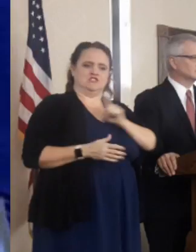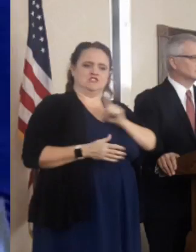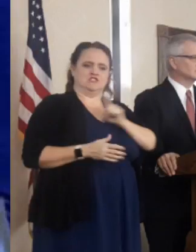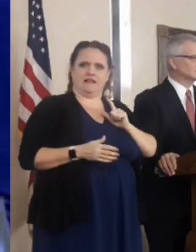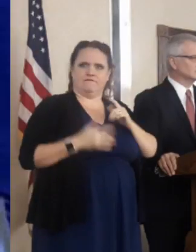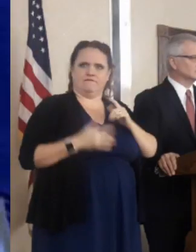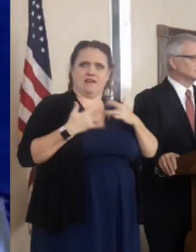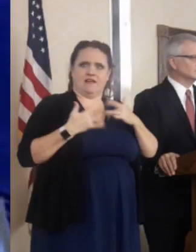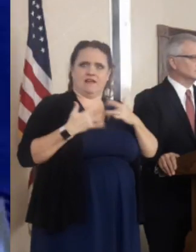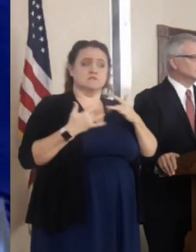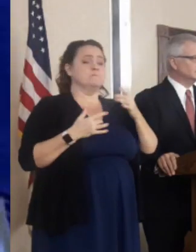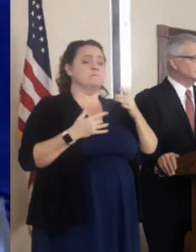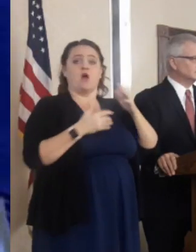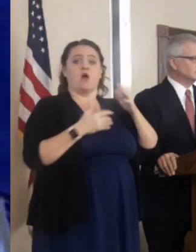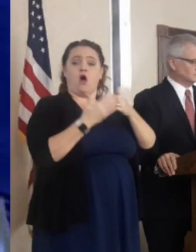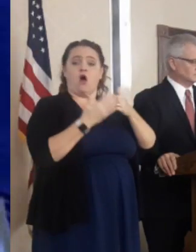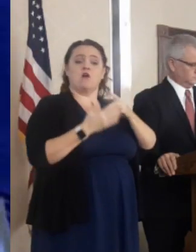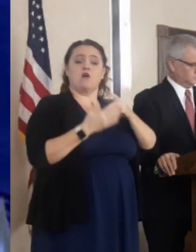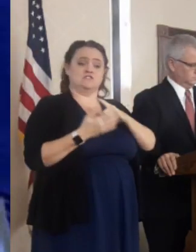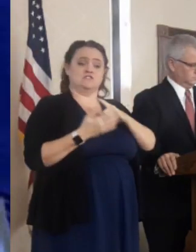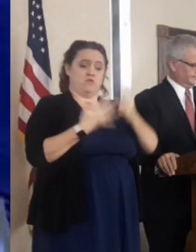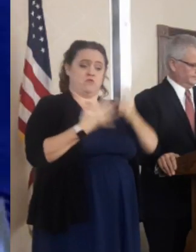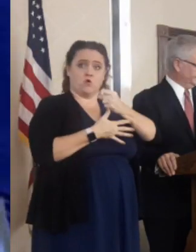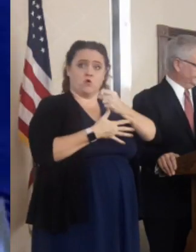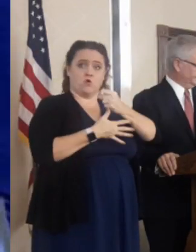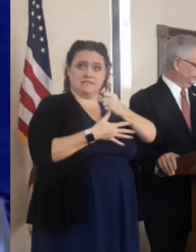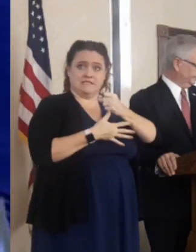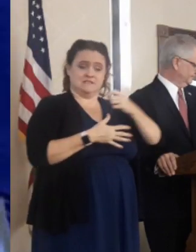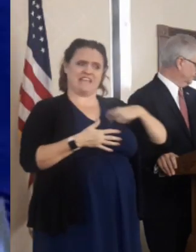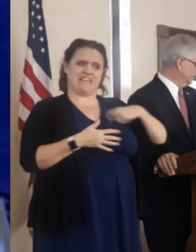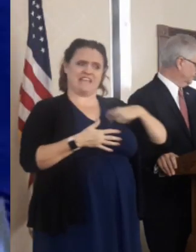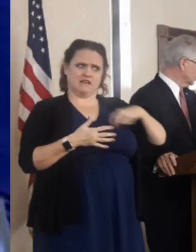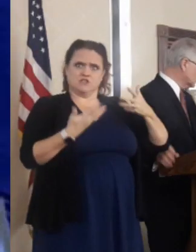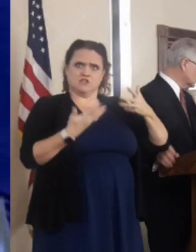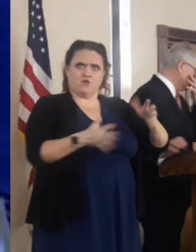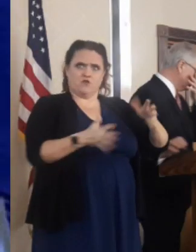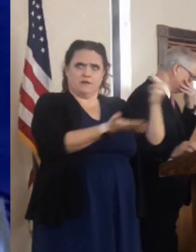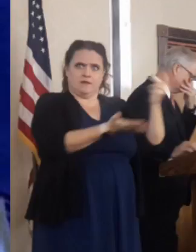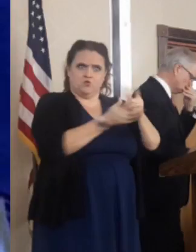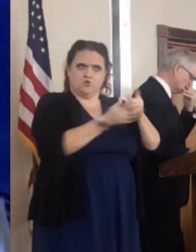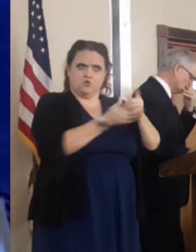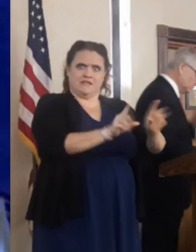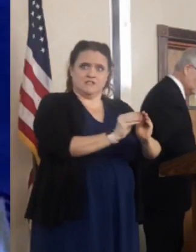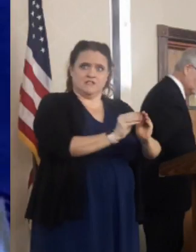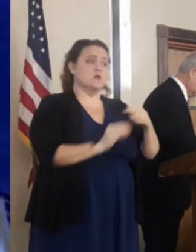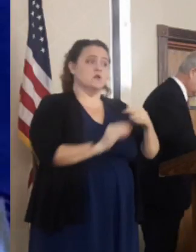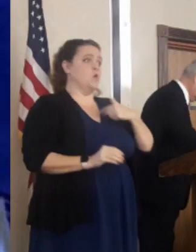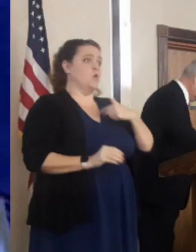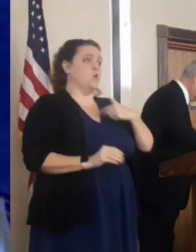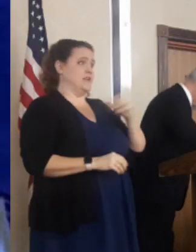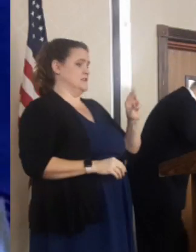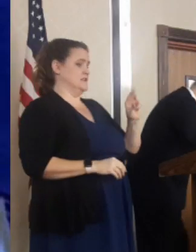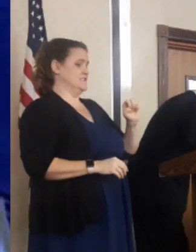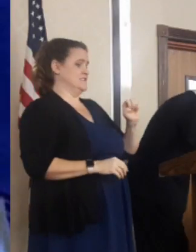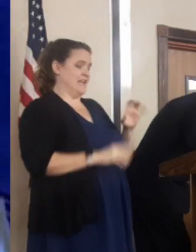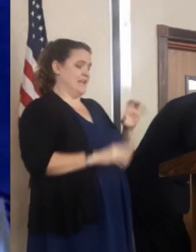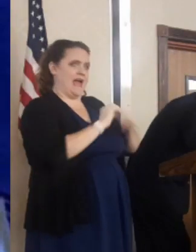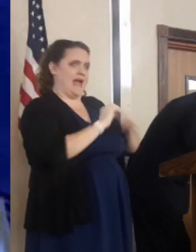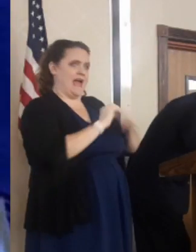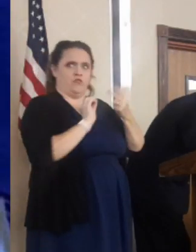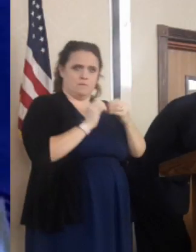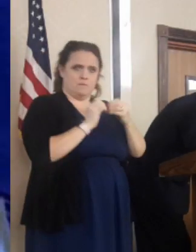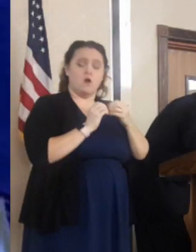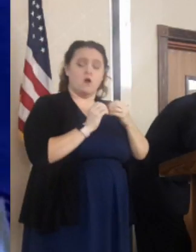approved by the delegates of the convention, and then we as an SRAC added 3 more. Our job is simply to take